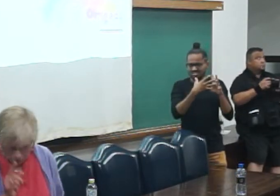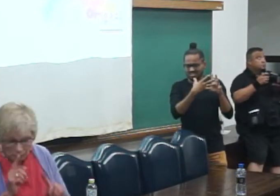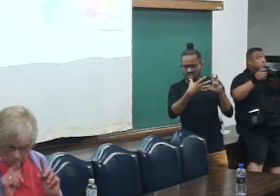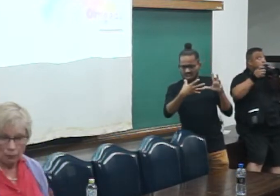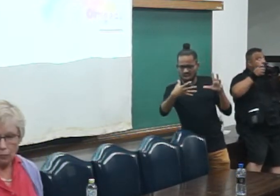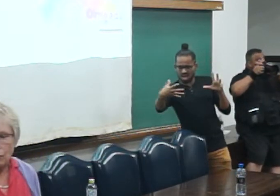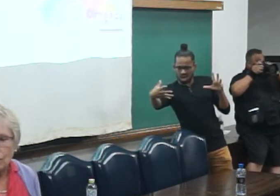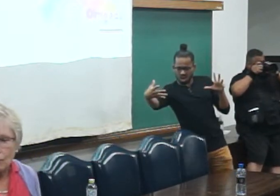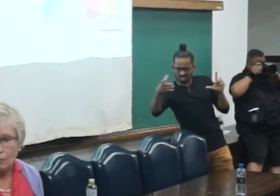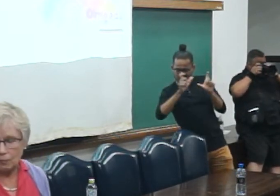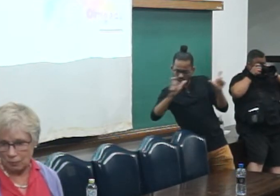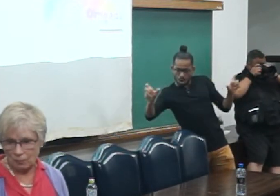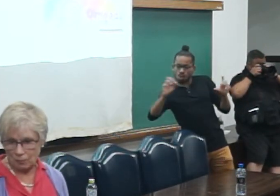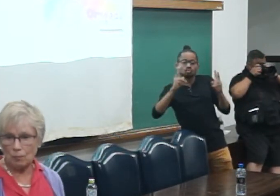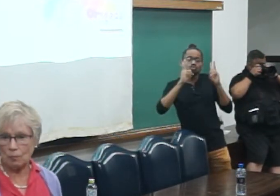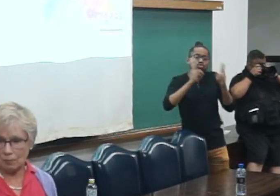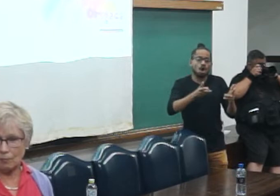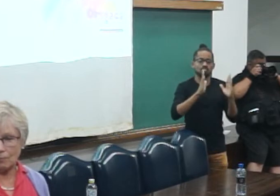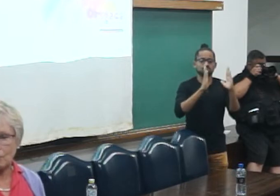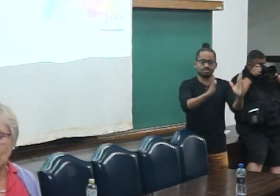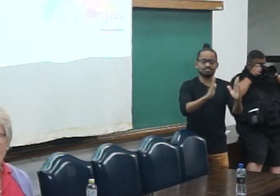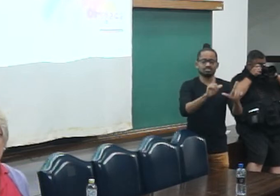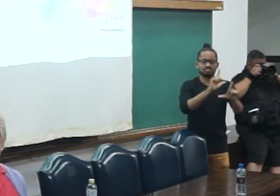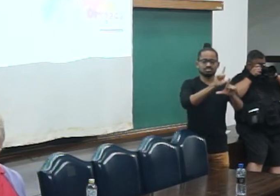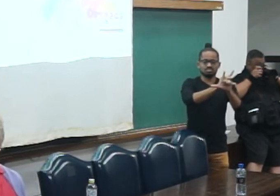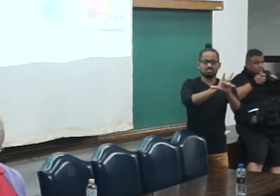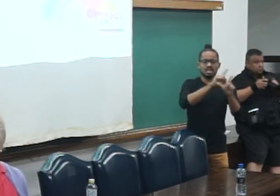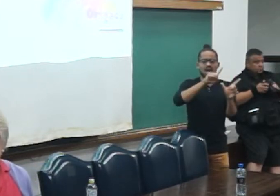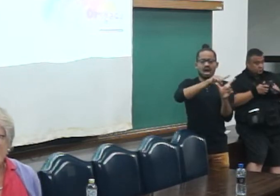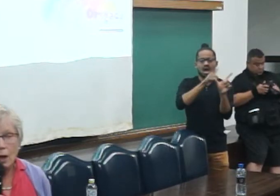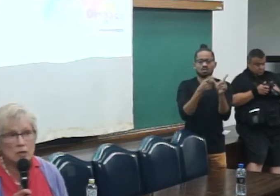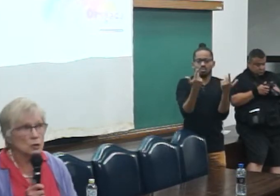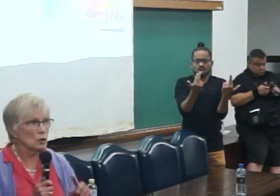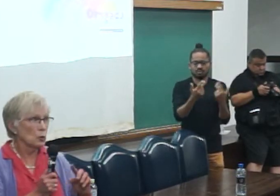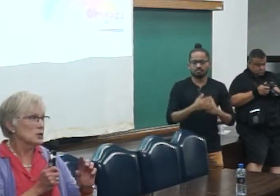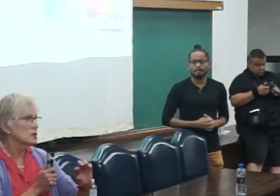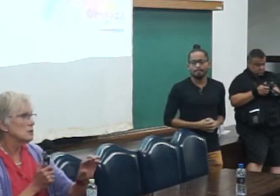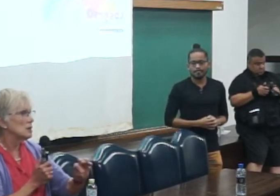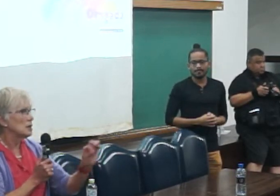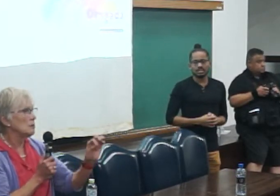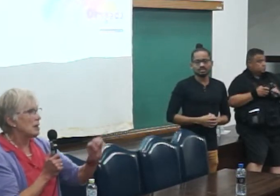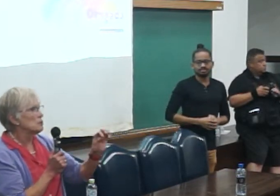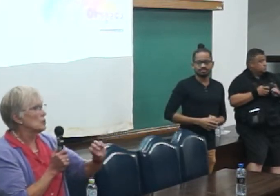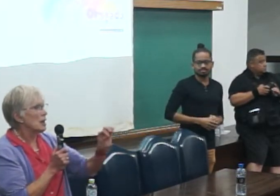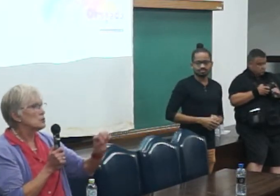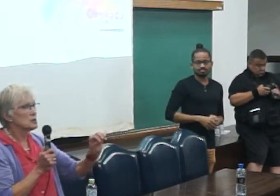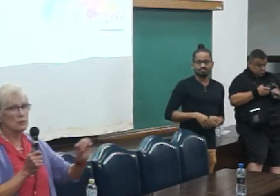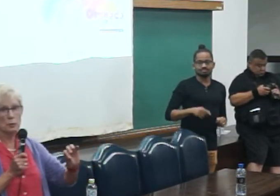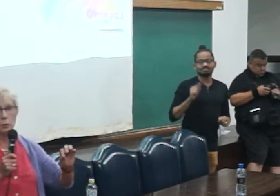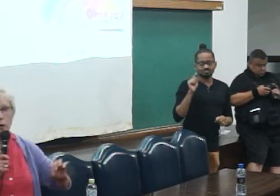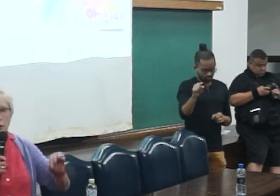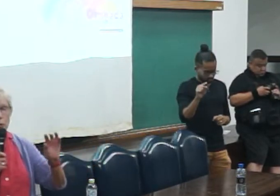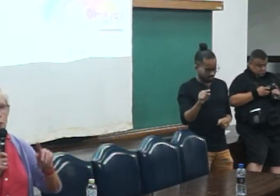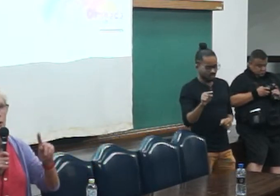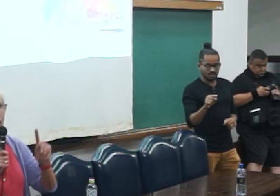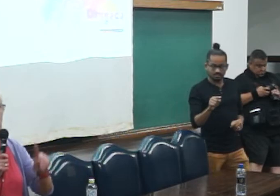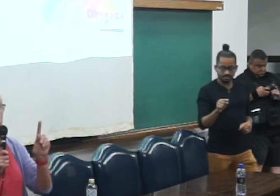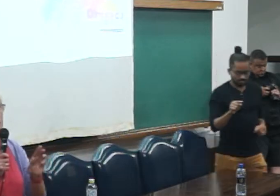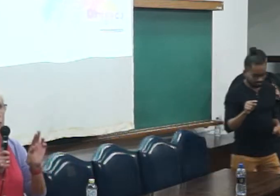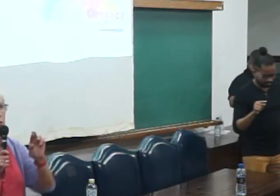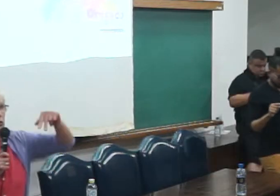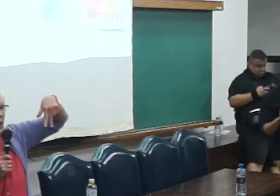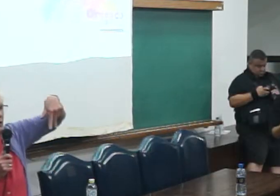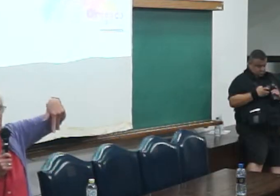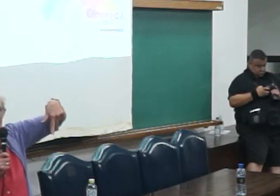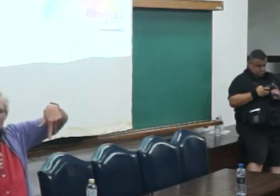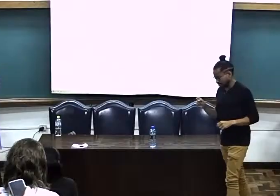whole utterance, or just that phrase where they touch. Yeah, so the question that he asked was a very good one. What